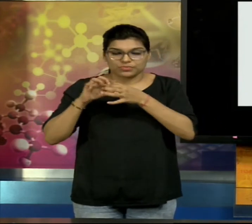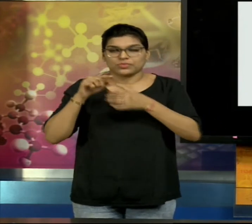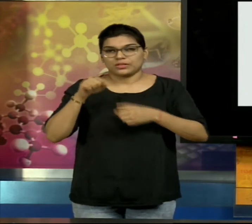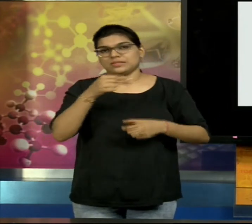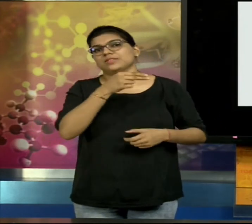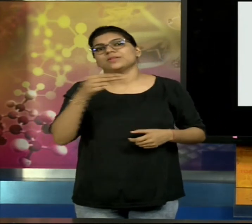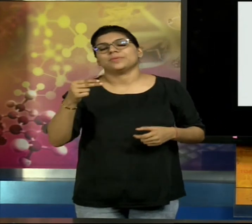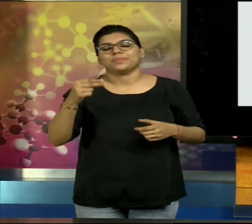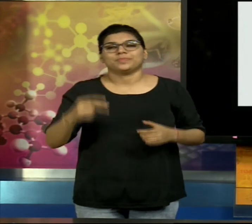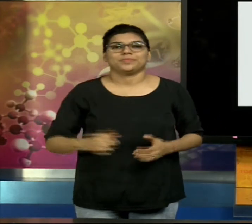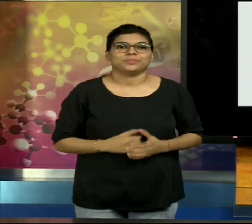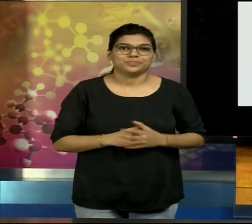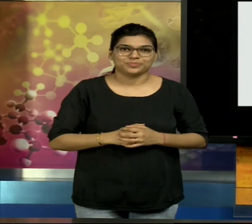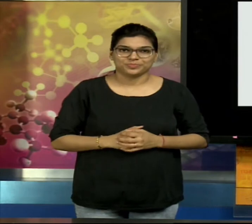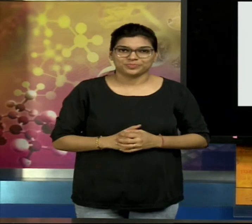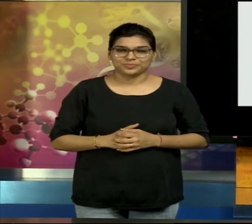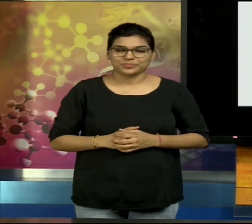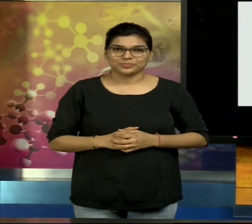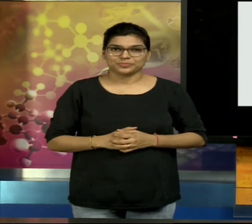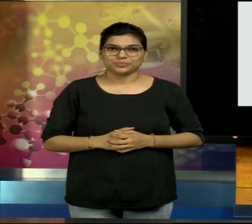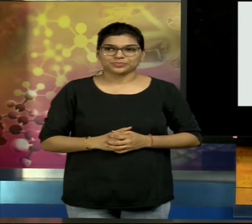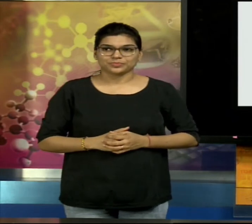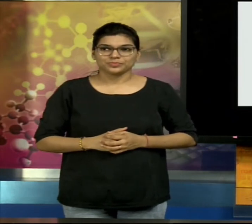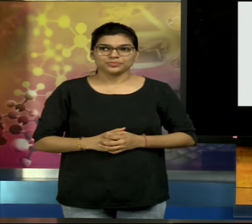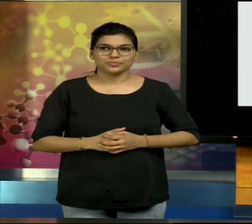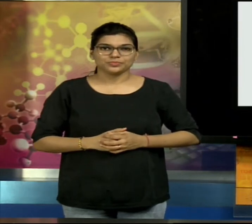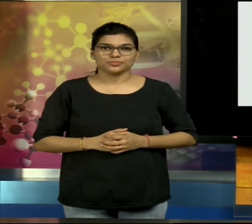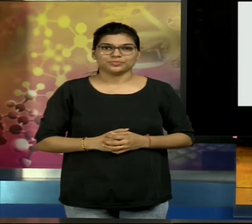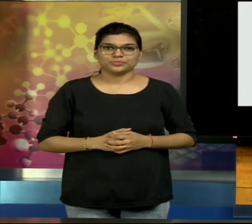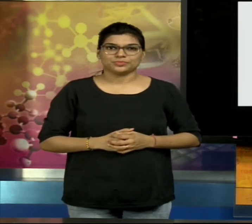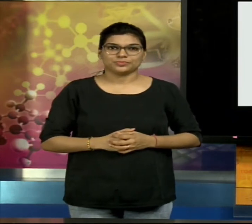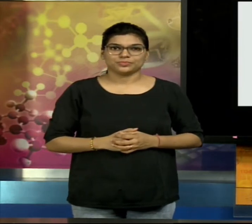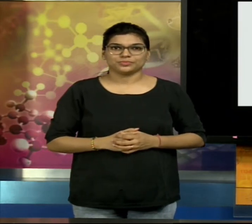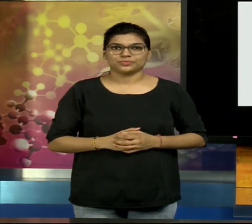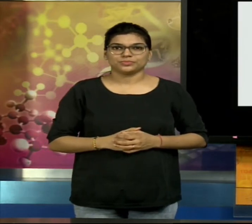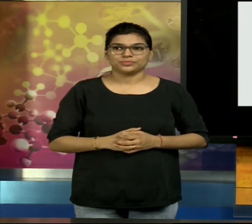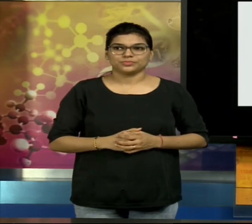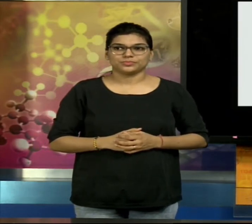So if I keep on making such stores, so that is chain store.